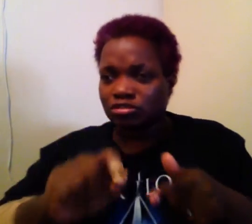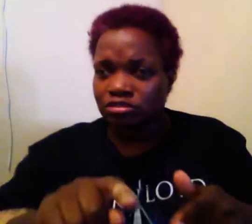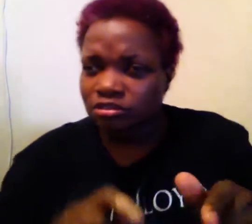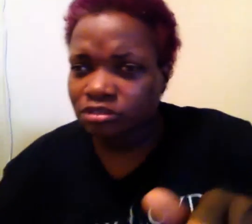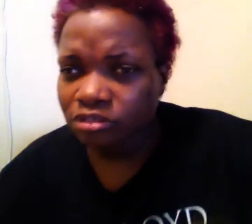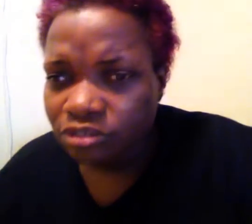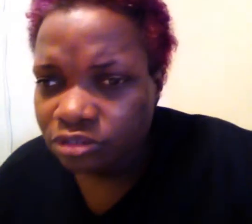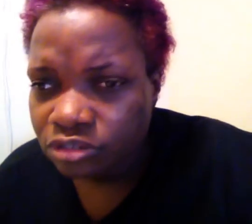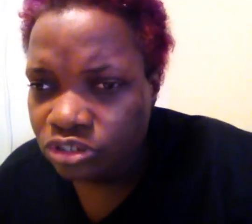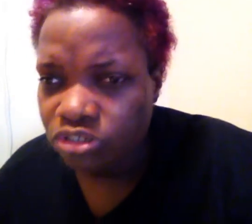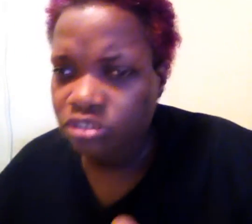Winch.